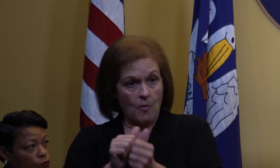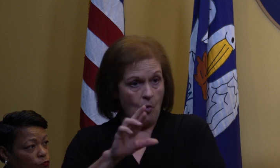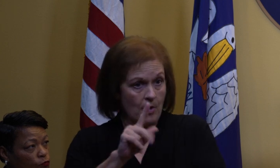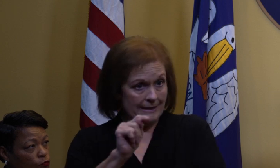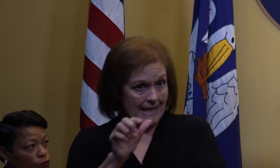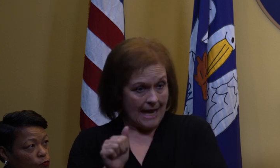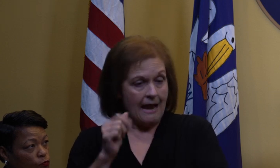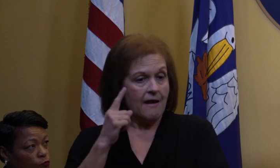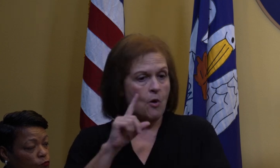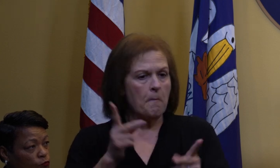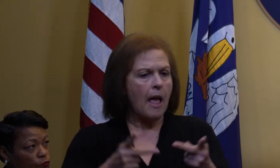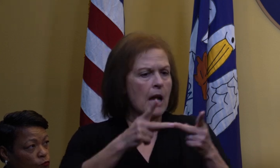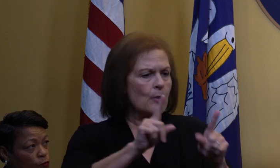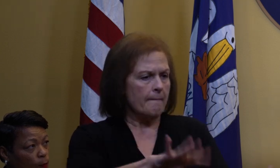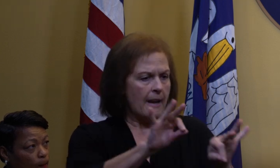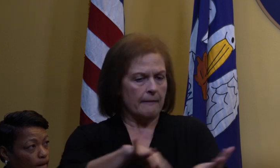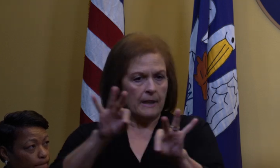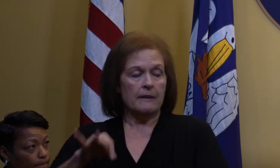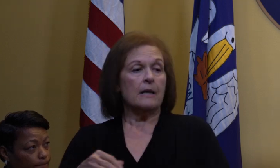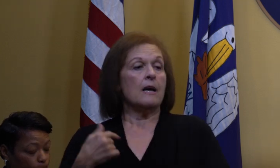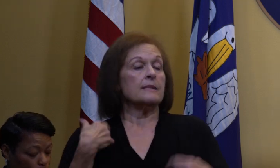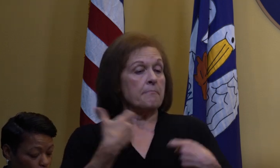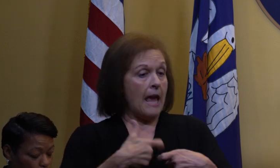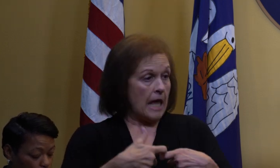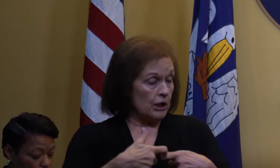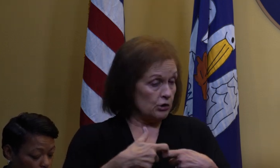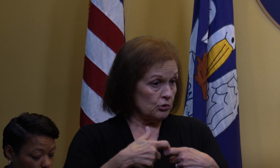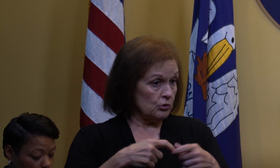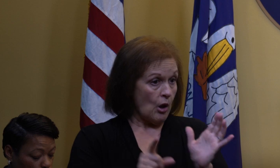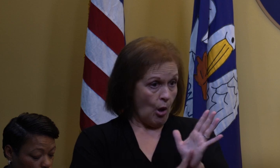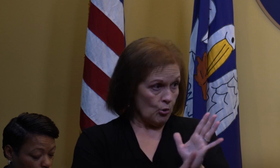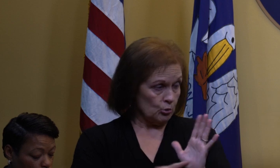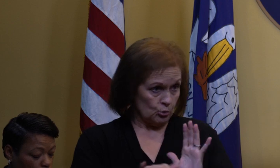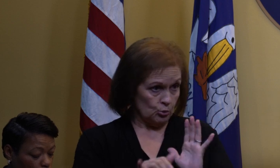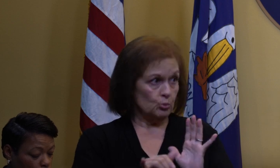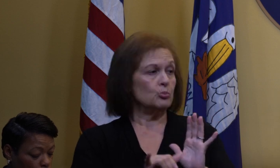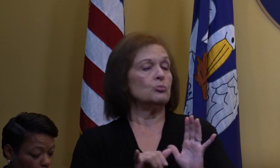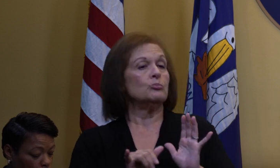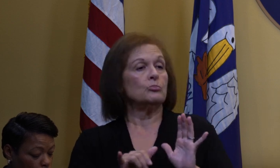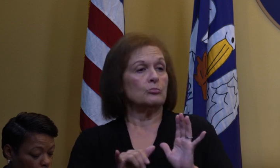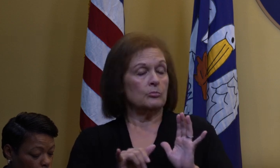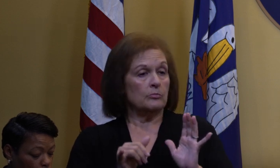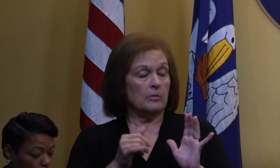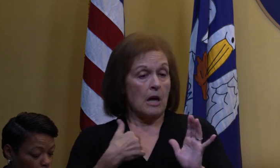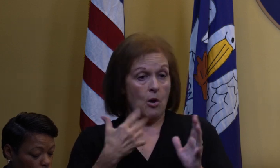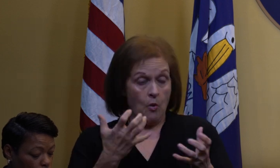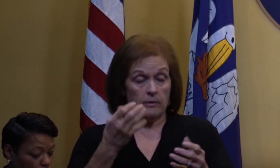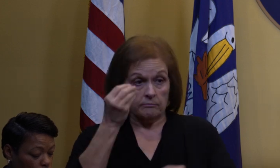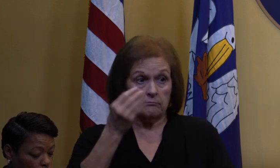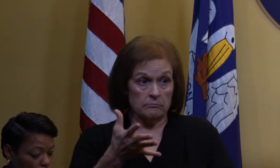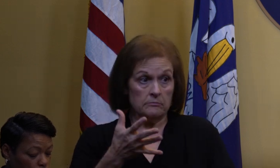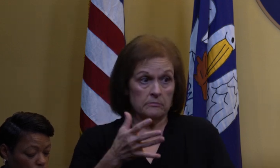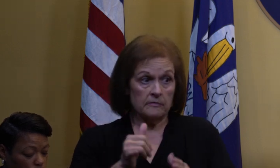pickup point. We continue to develop our Spanish emergency alert list. I want to really